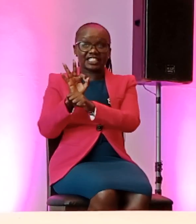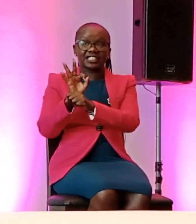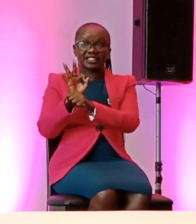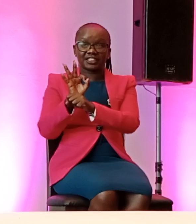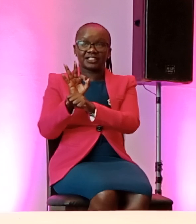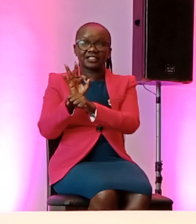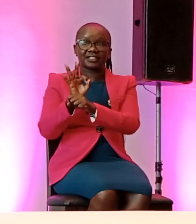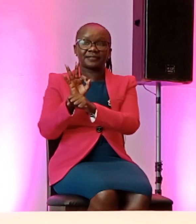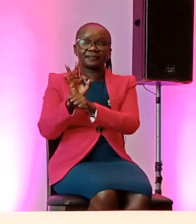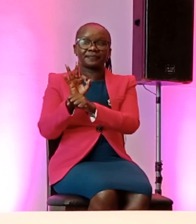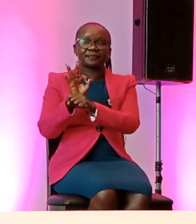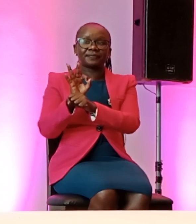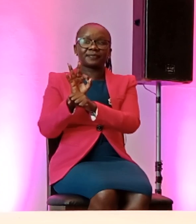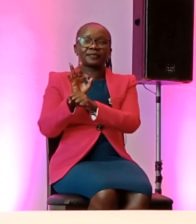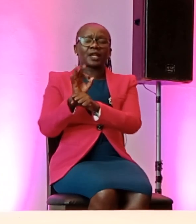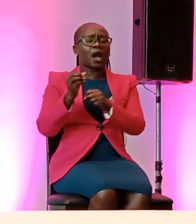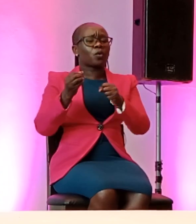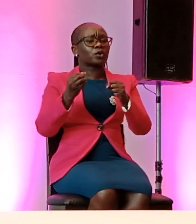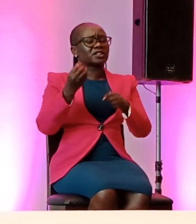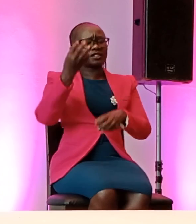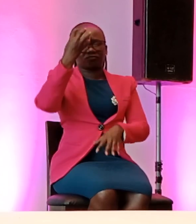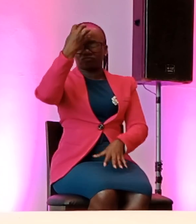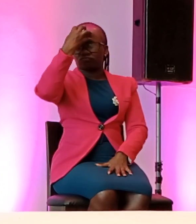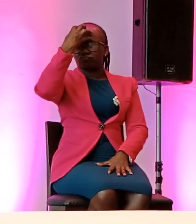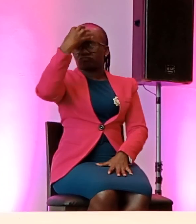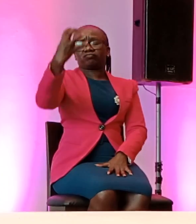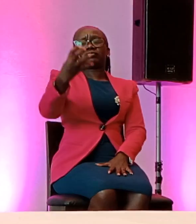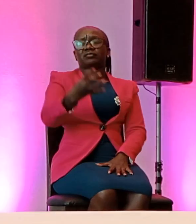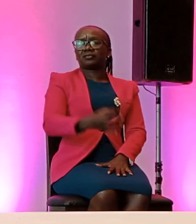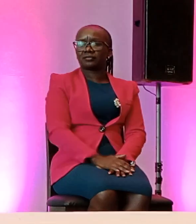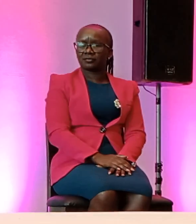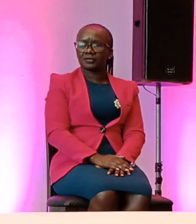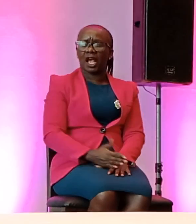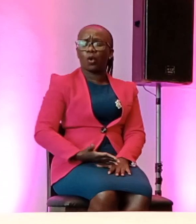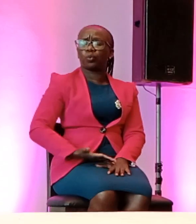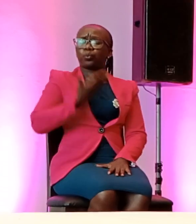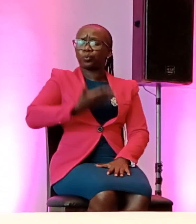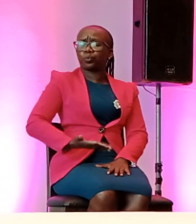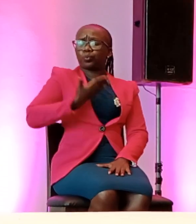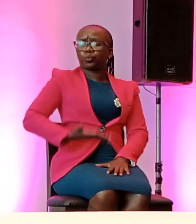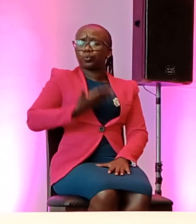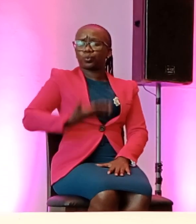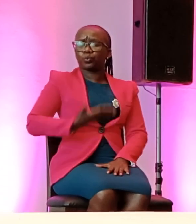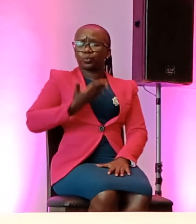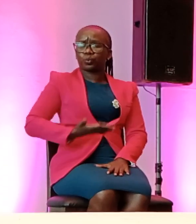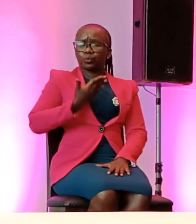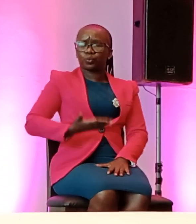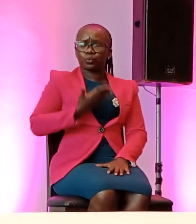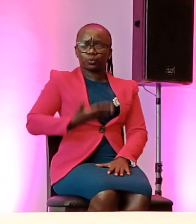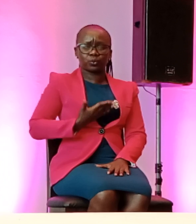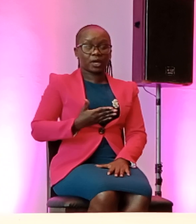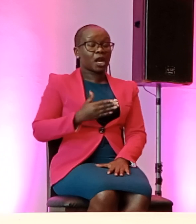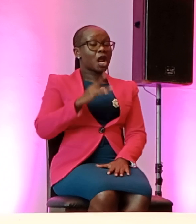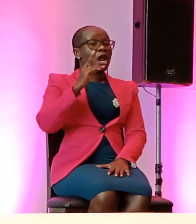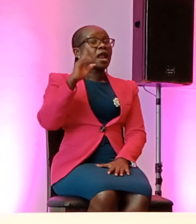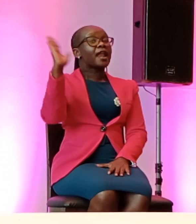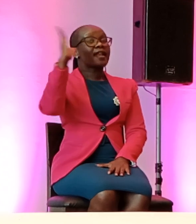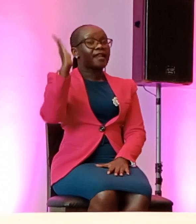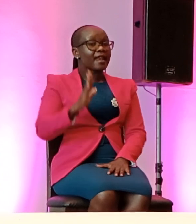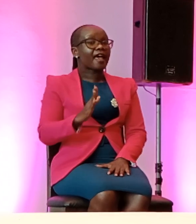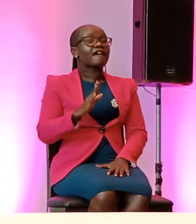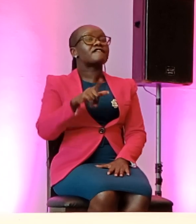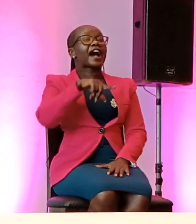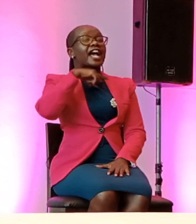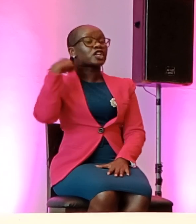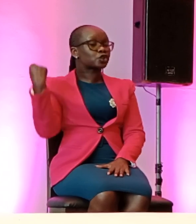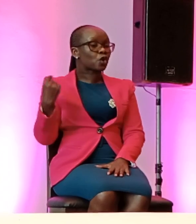2013, I was so angry. I was so raged up. You never joke with a